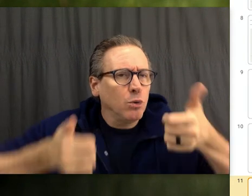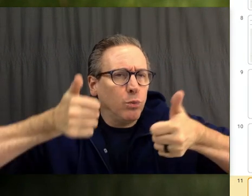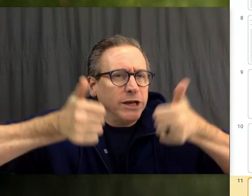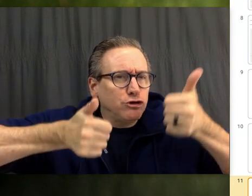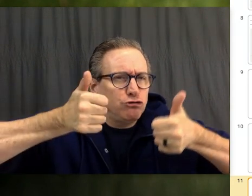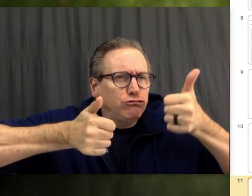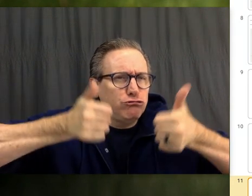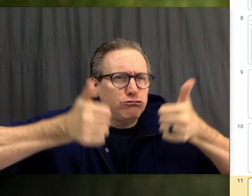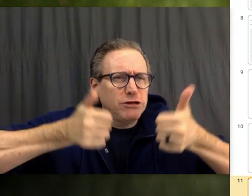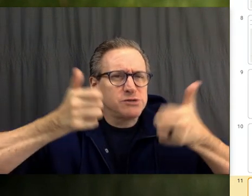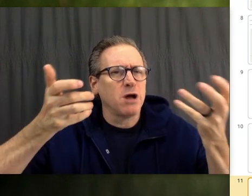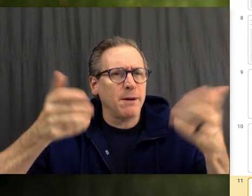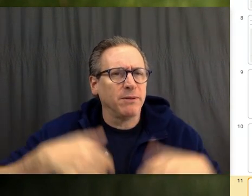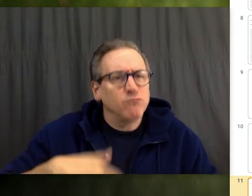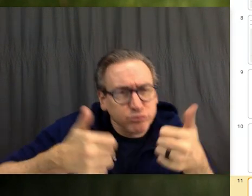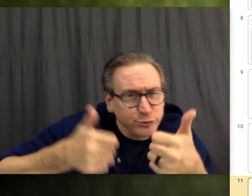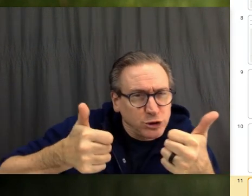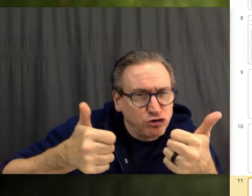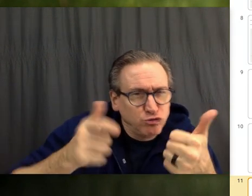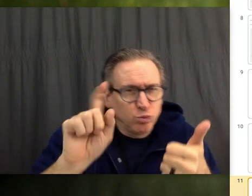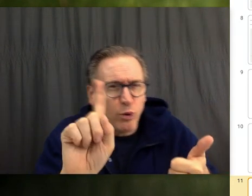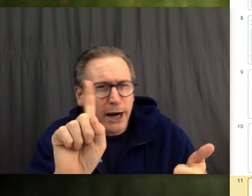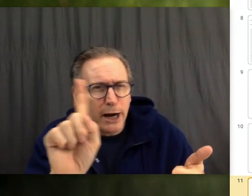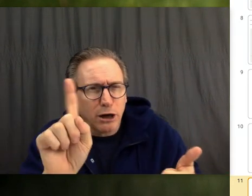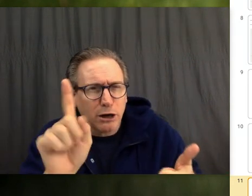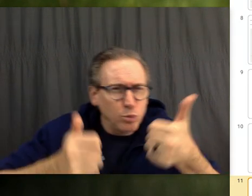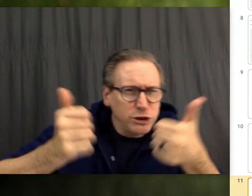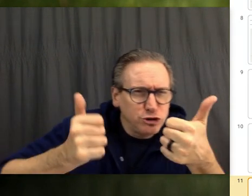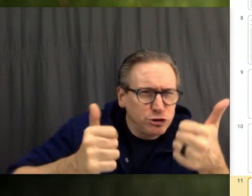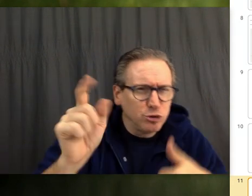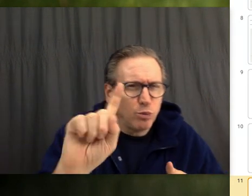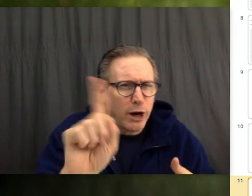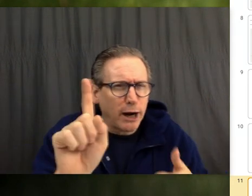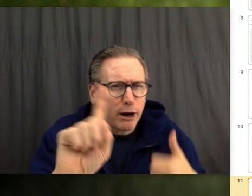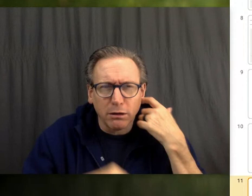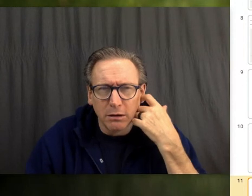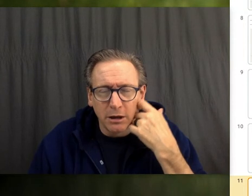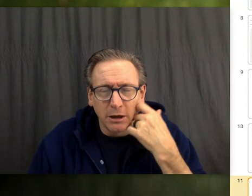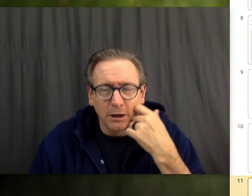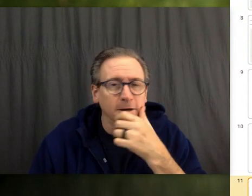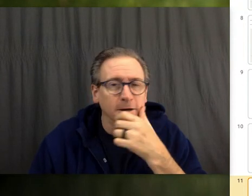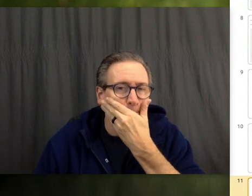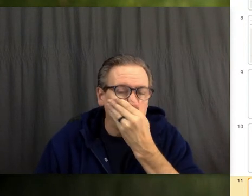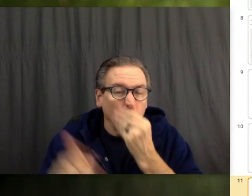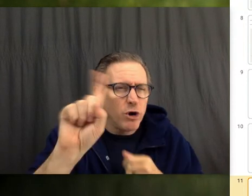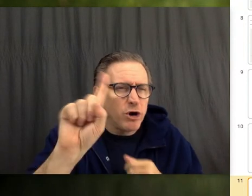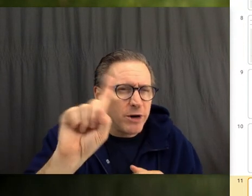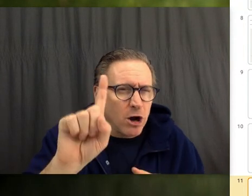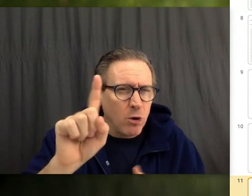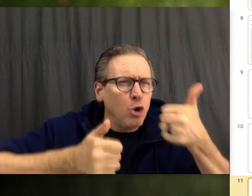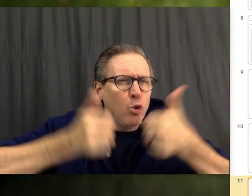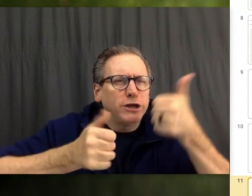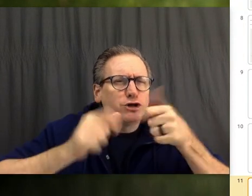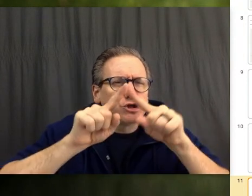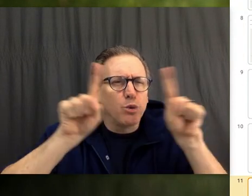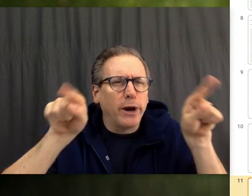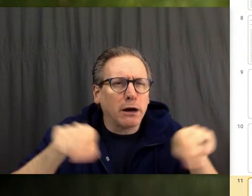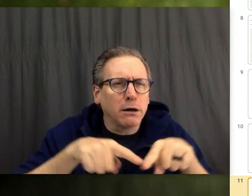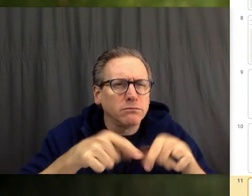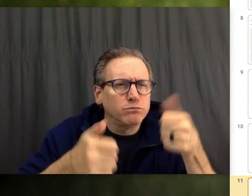and which. This will come up a lot. Where, which, where. Where do you want to go?